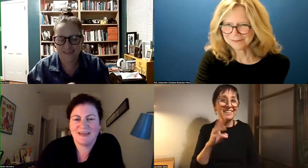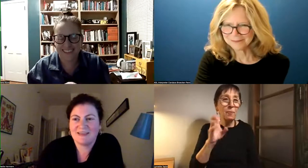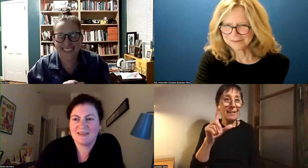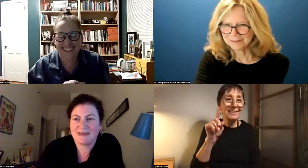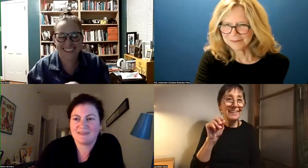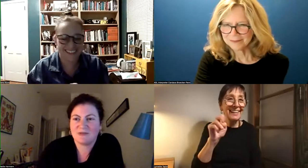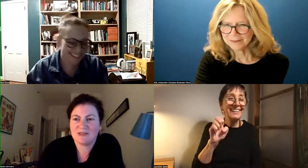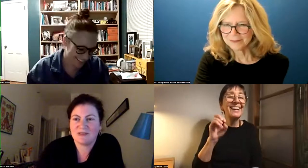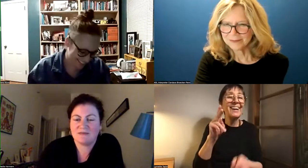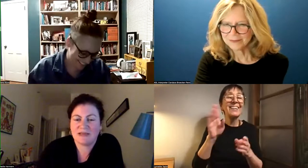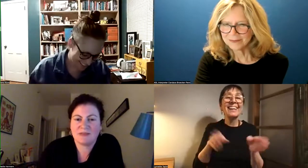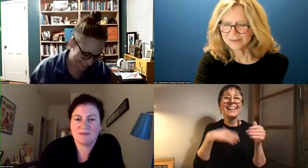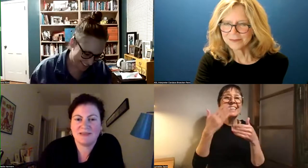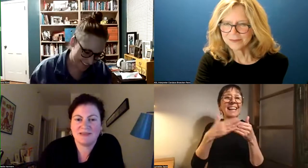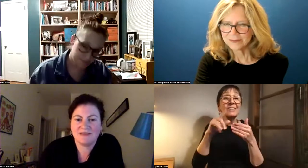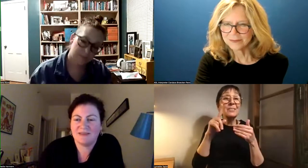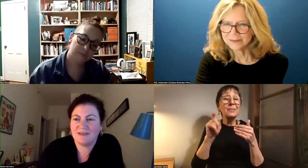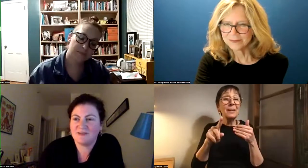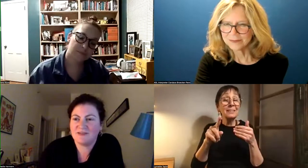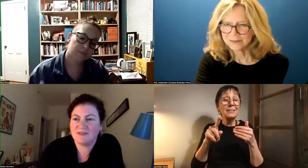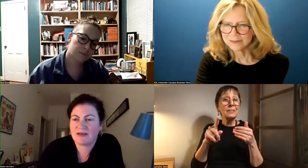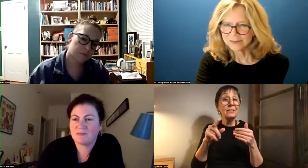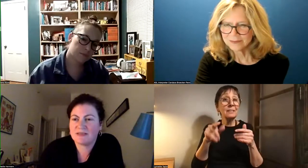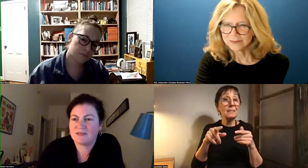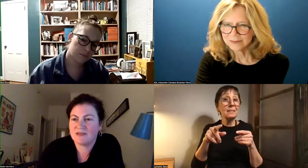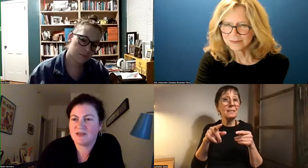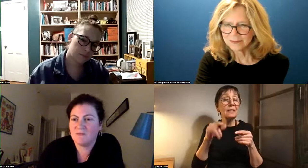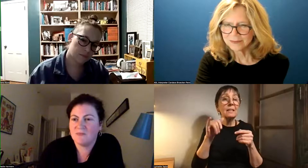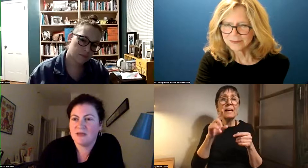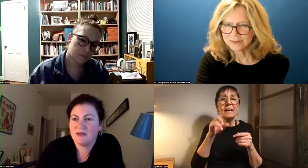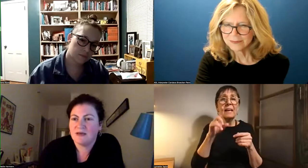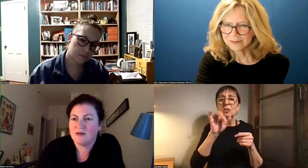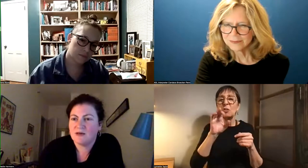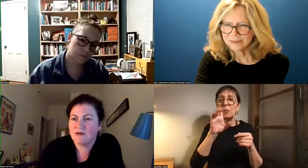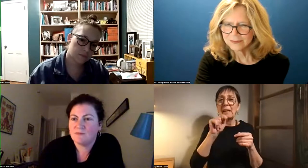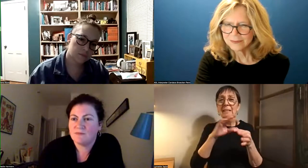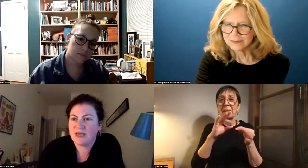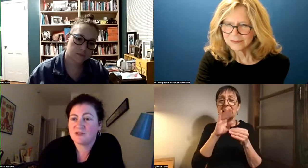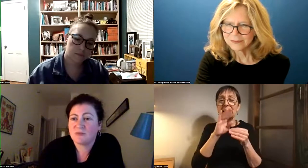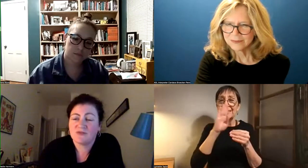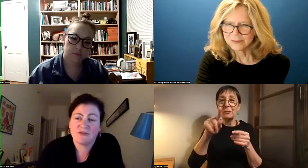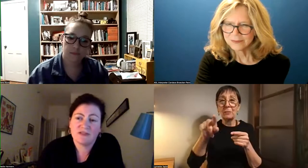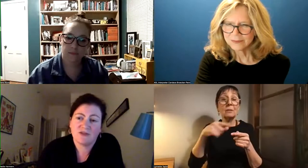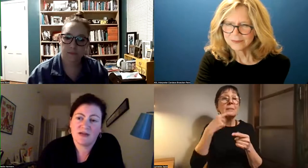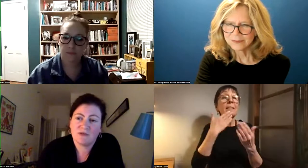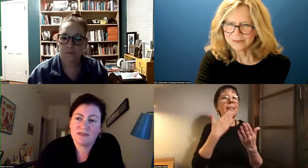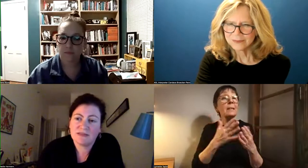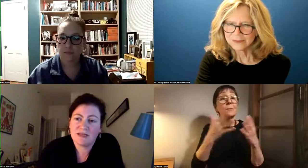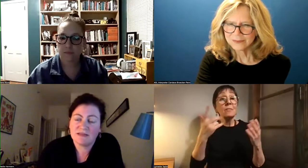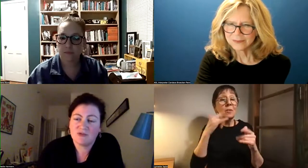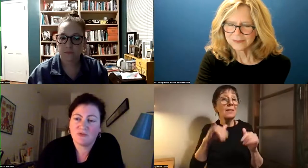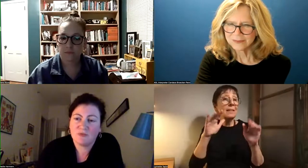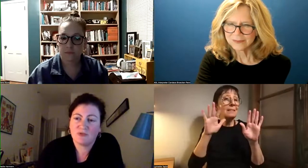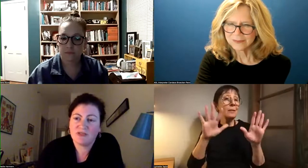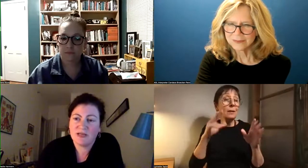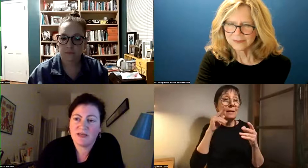All right, the next question came to me in a direct message. Thank you so much for these incredible insights.